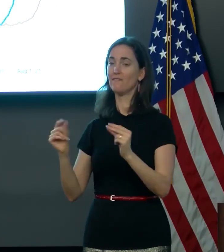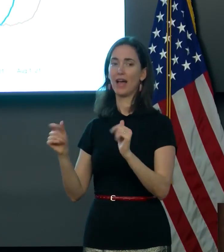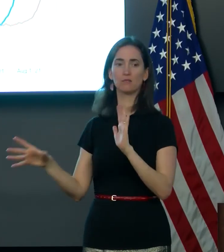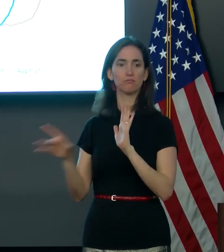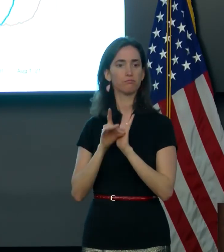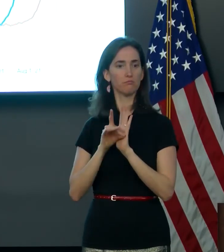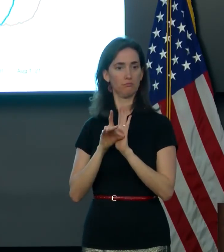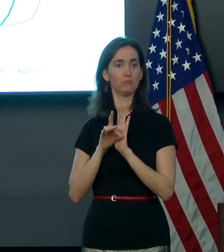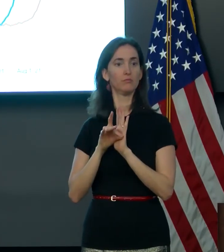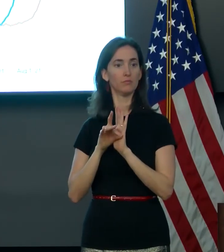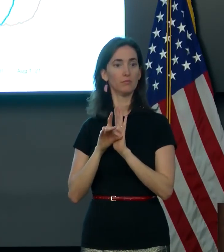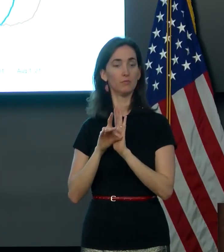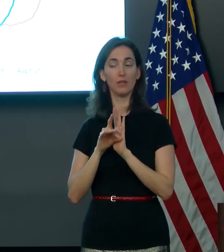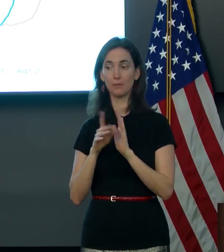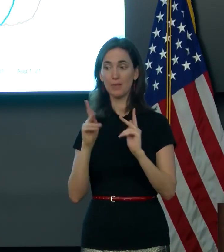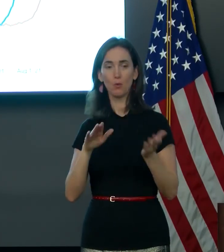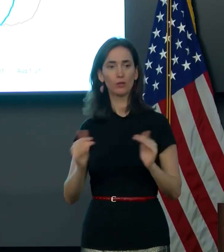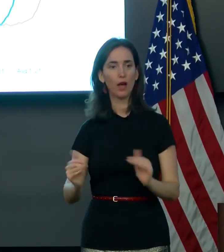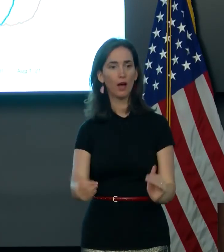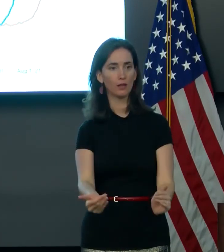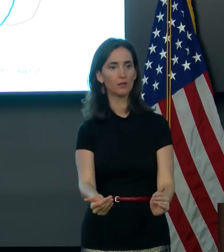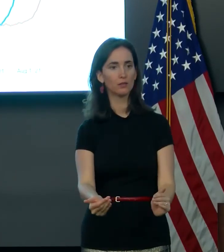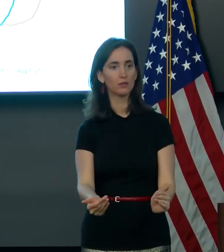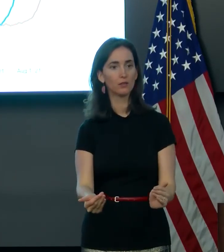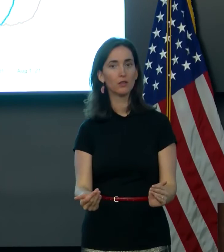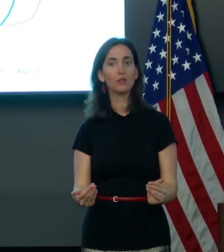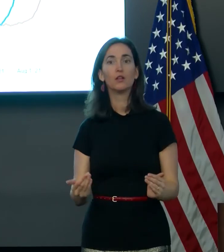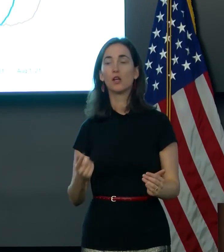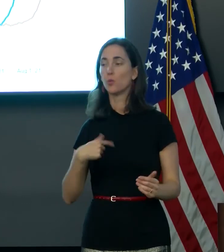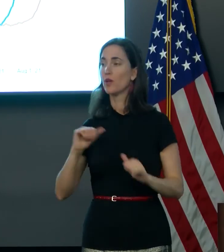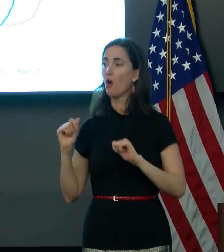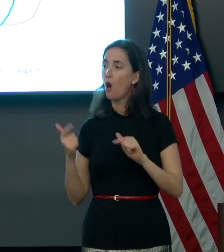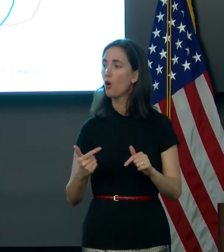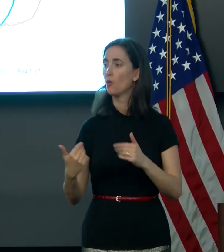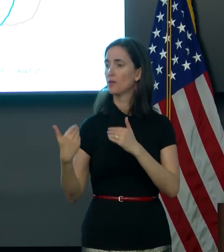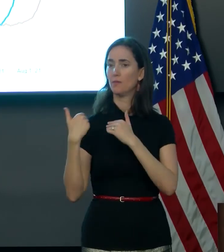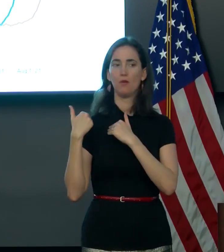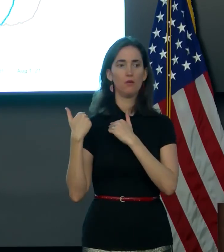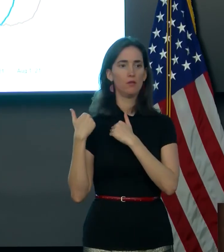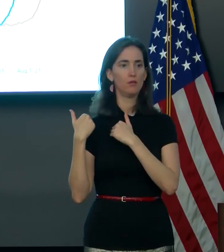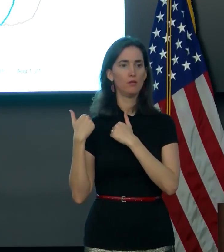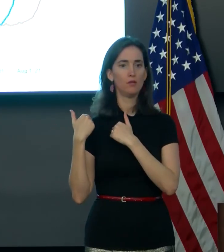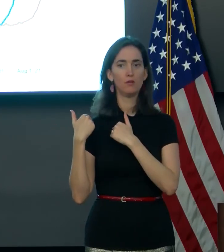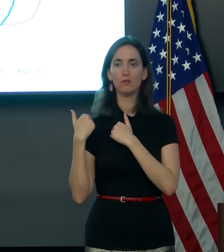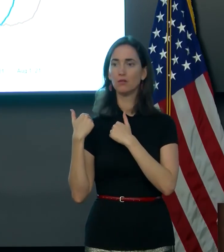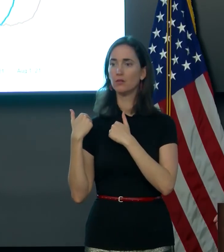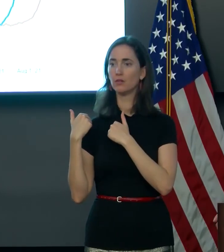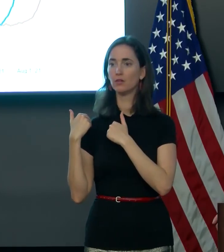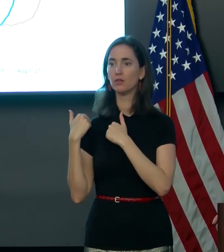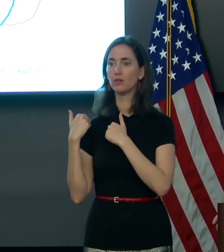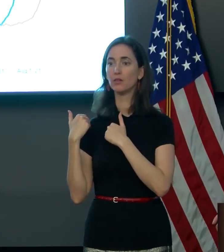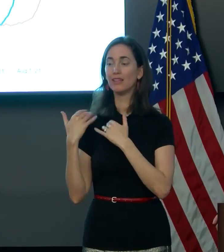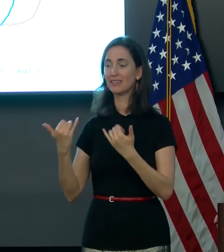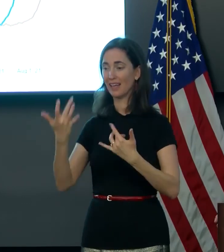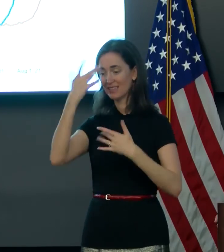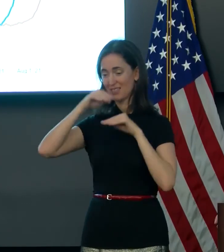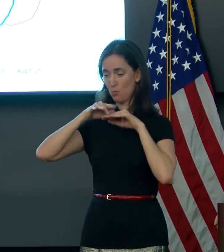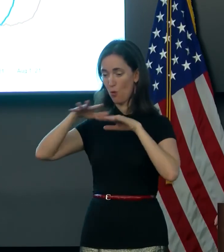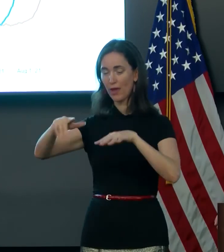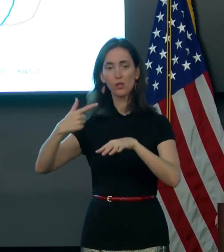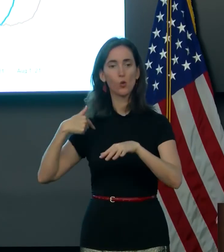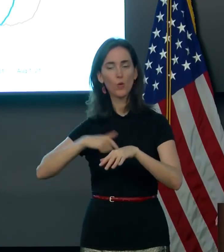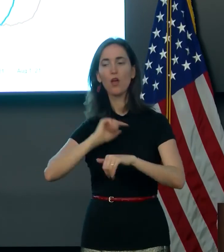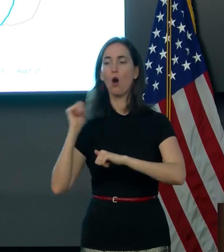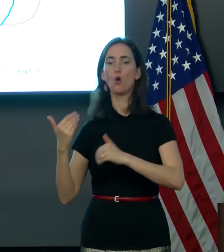contagious and deadly. And we all have a responsibility to minimize transmission, to